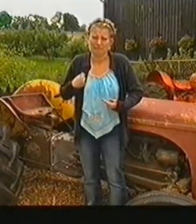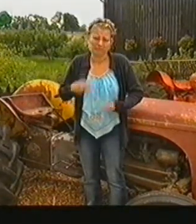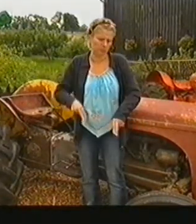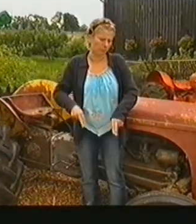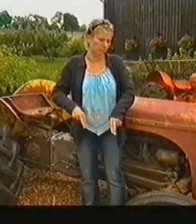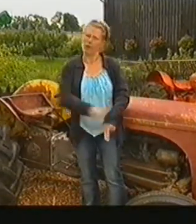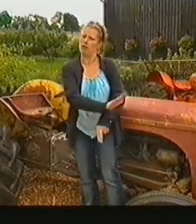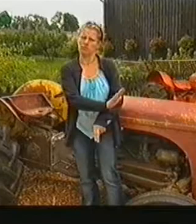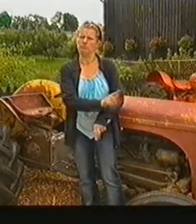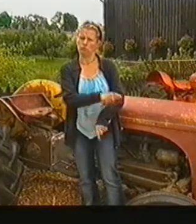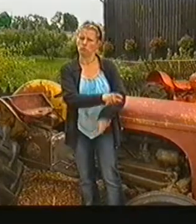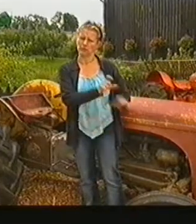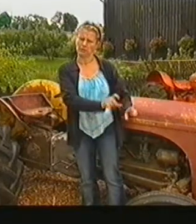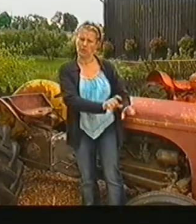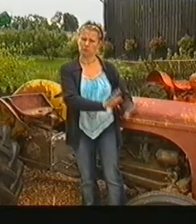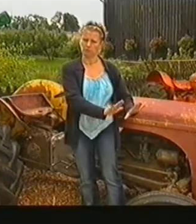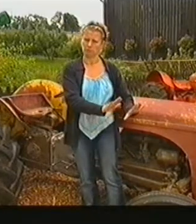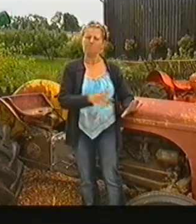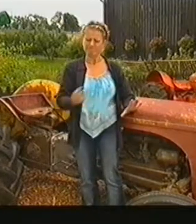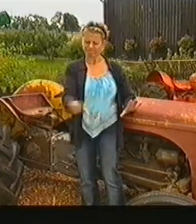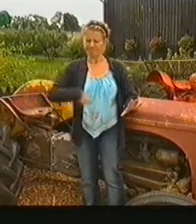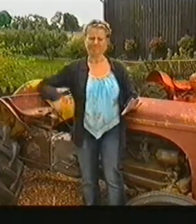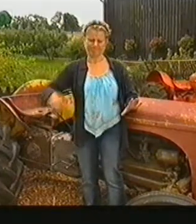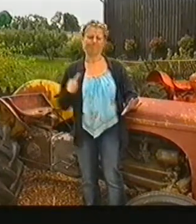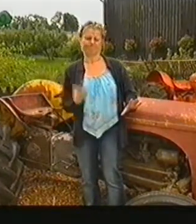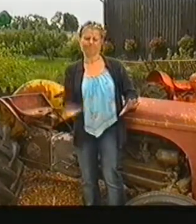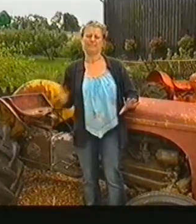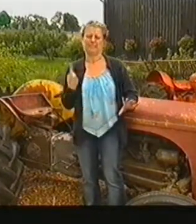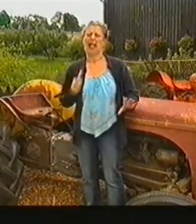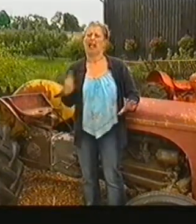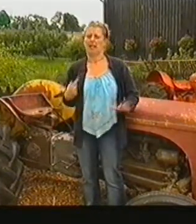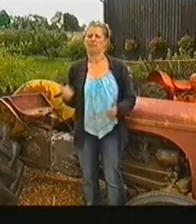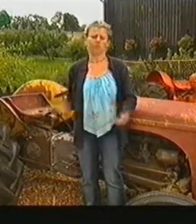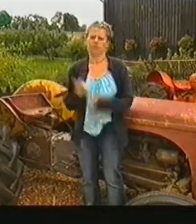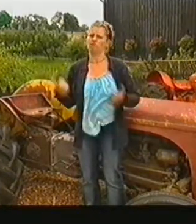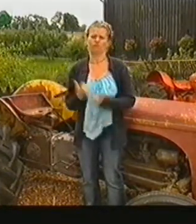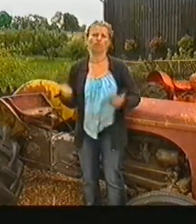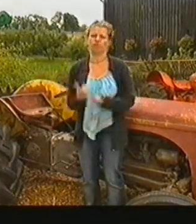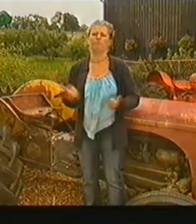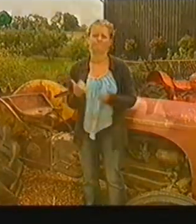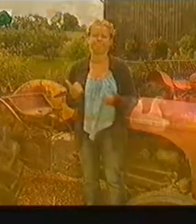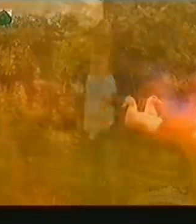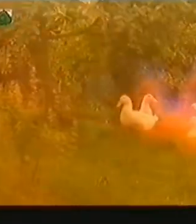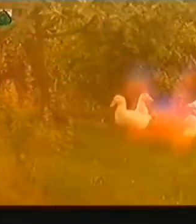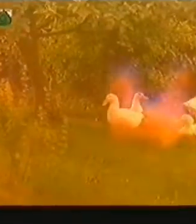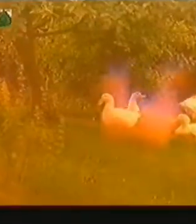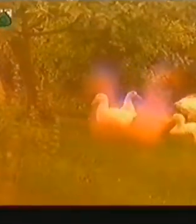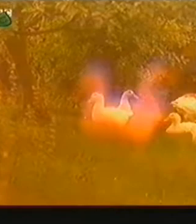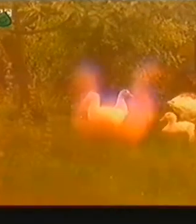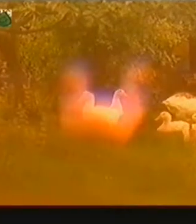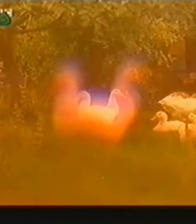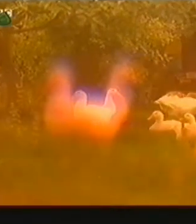going to be much help." "You stay right where you are, my darling," said Mr. Fox. "We can handle this by